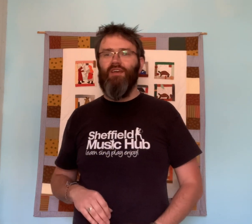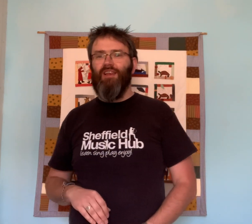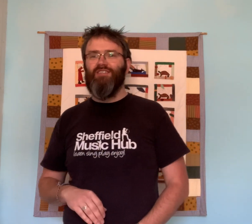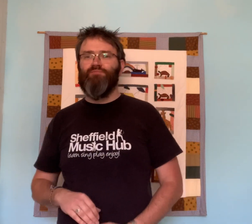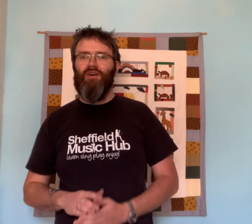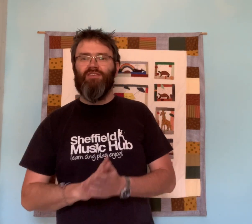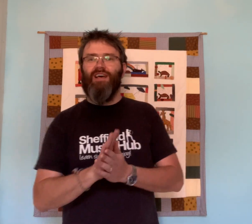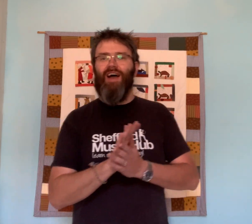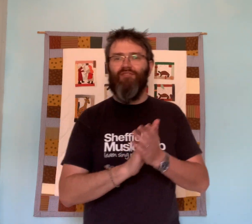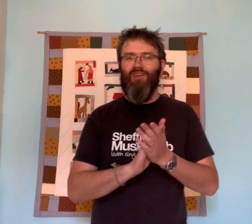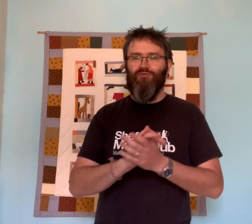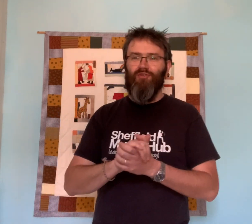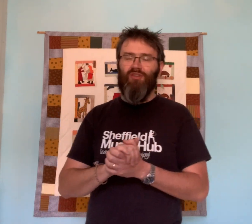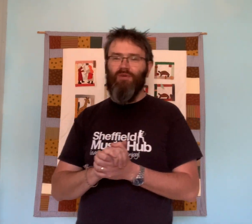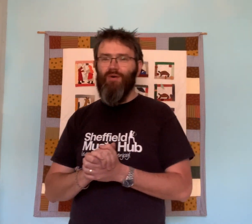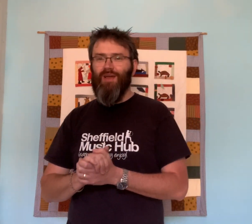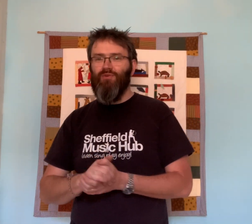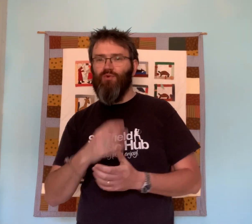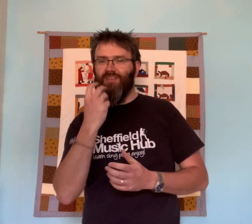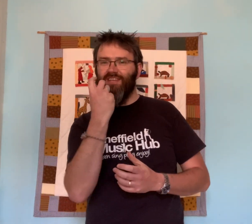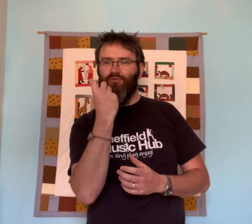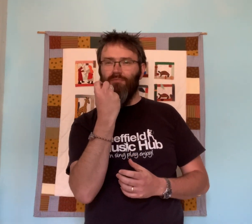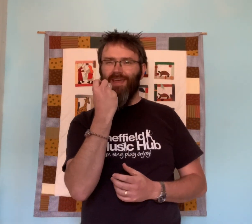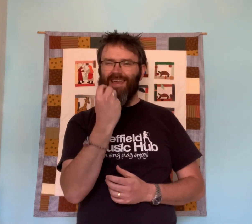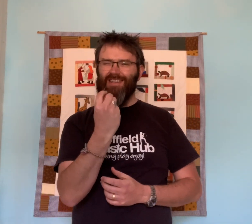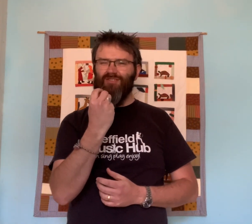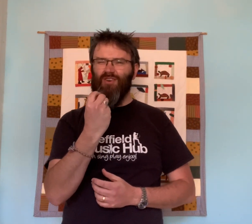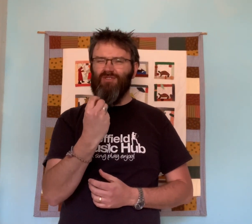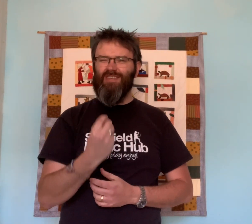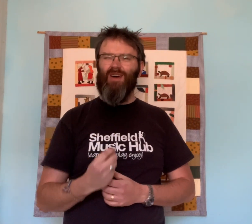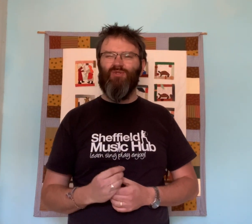Let's just practice that. Have a little rhythm going, and we want to see if we can make each of those sounds